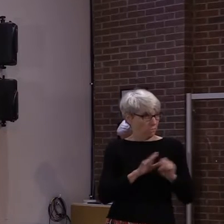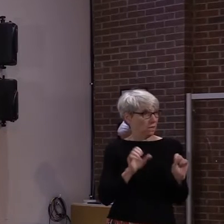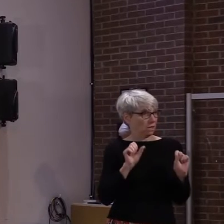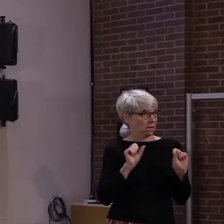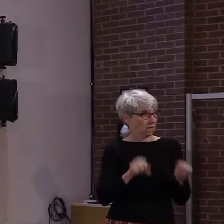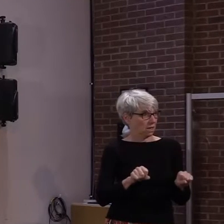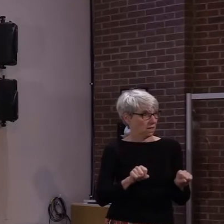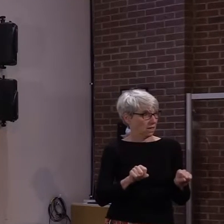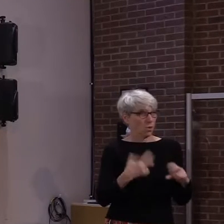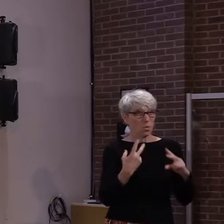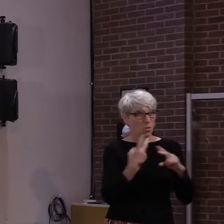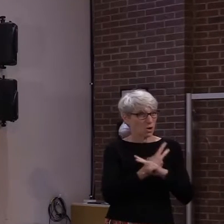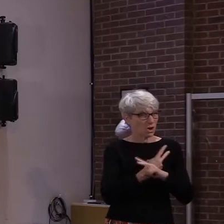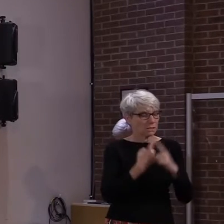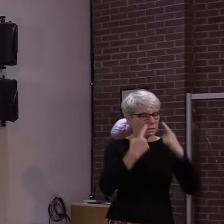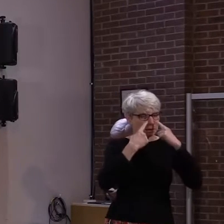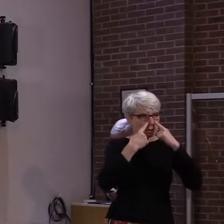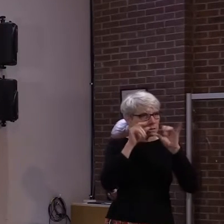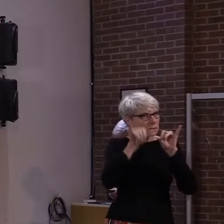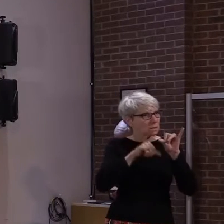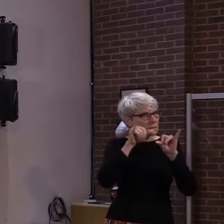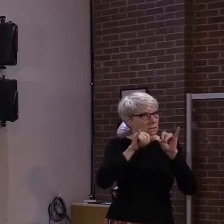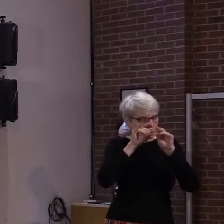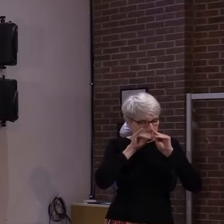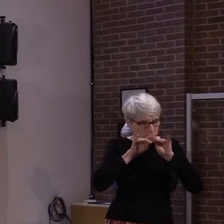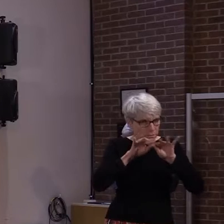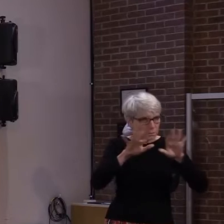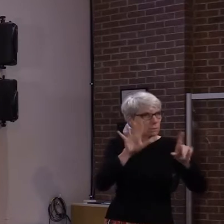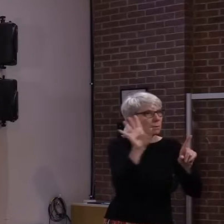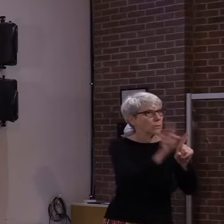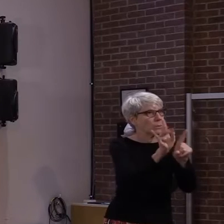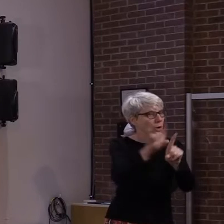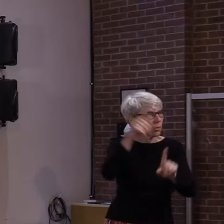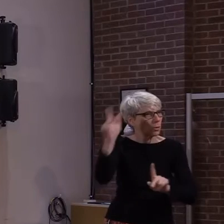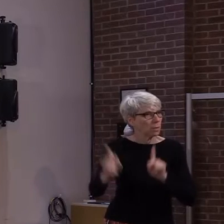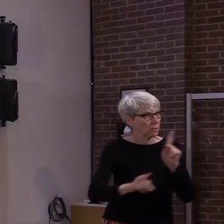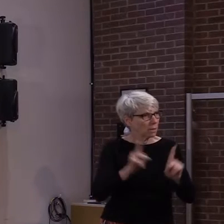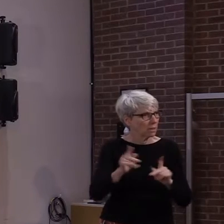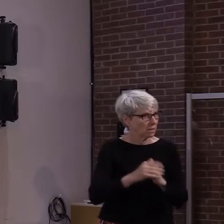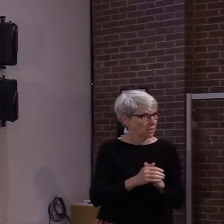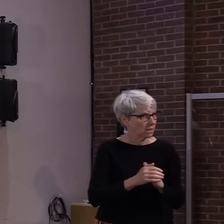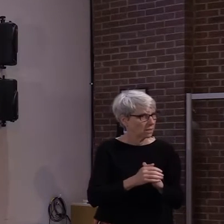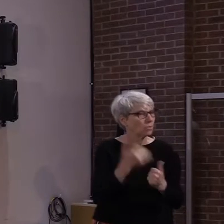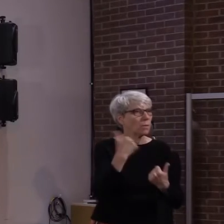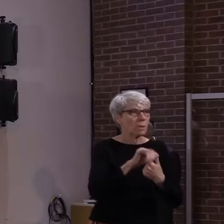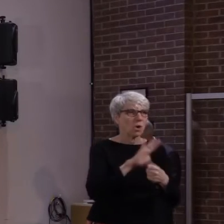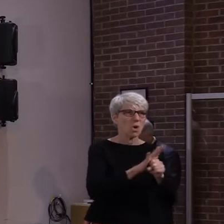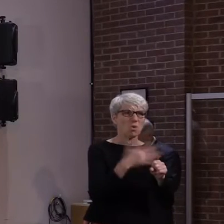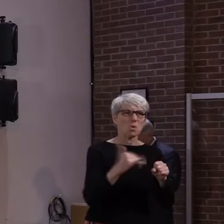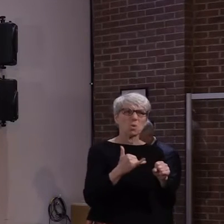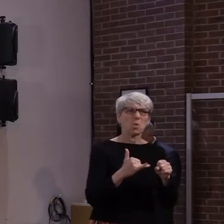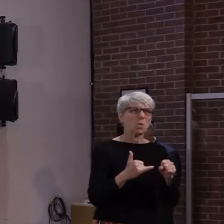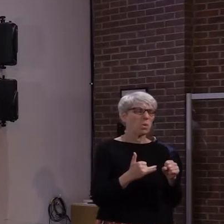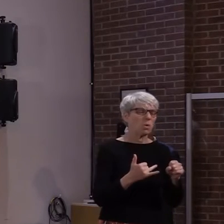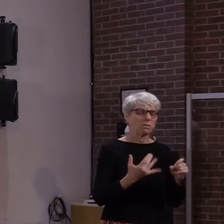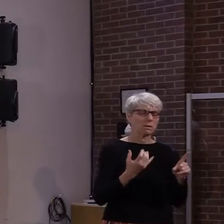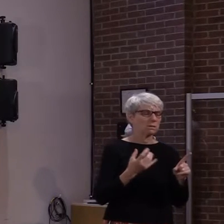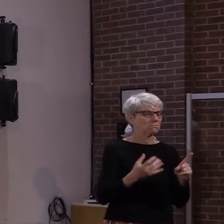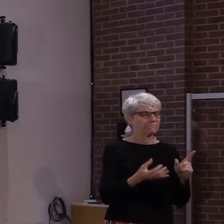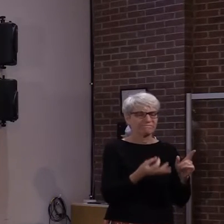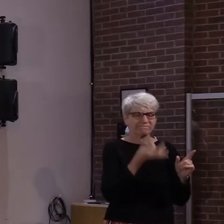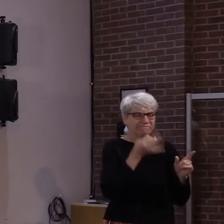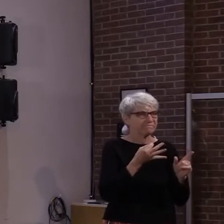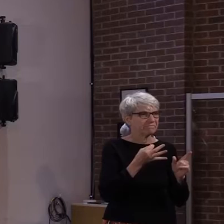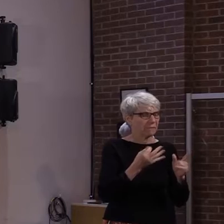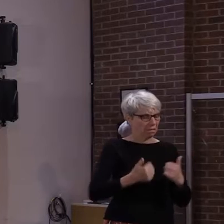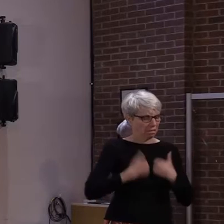Remember, Delta is very good at replicating in the nose and the throat. Even though the vaccines